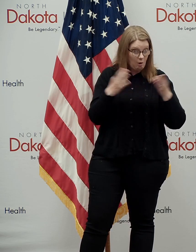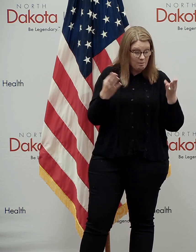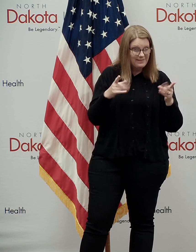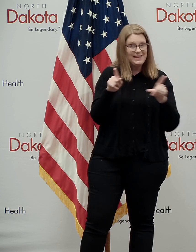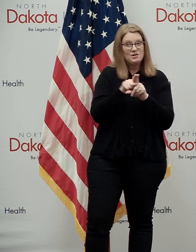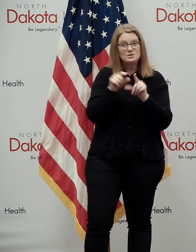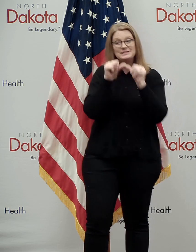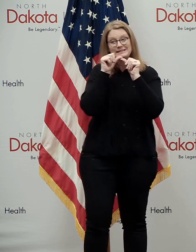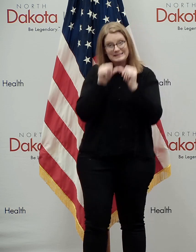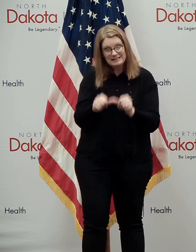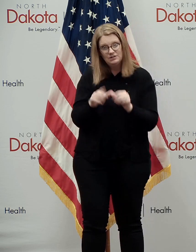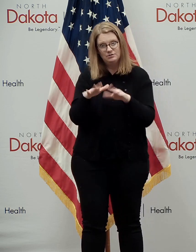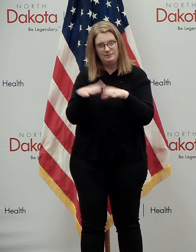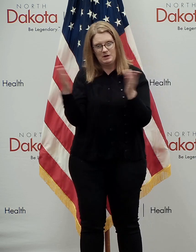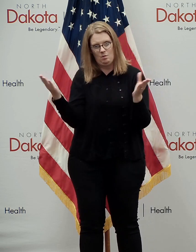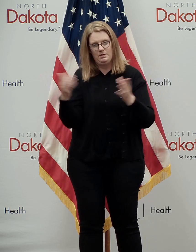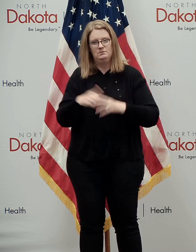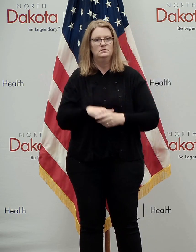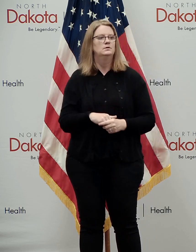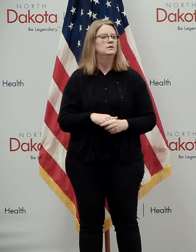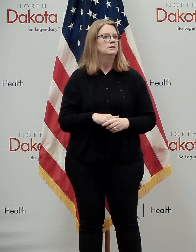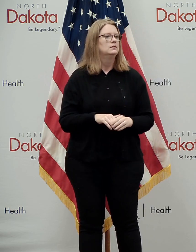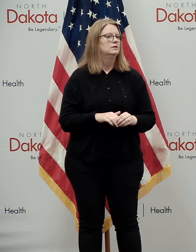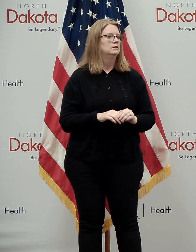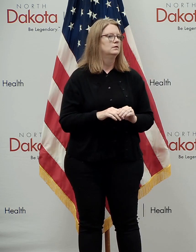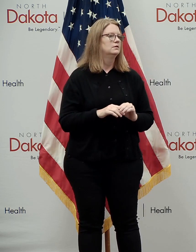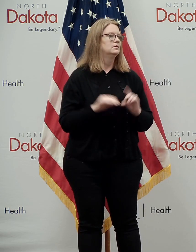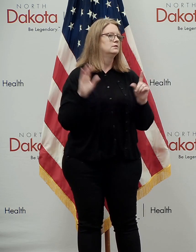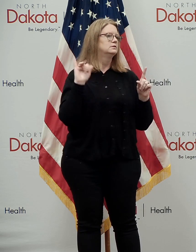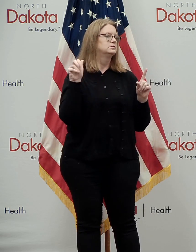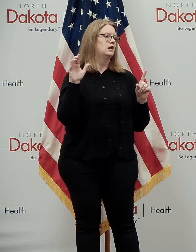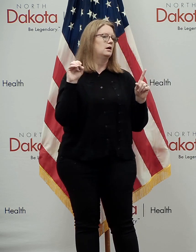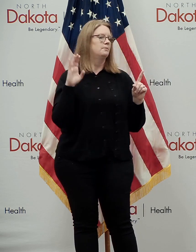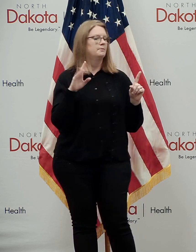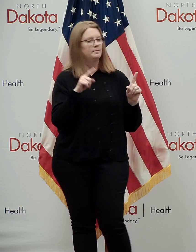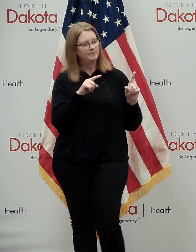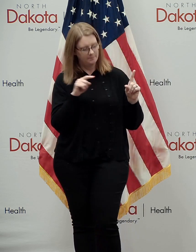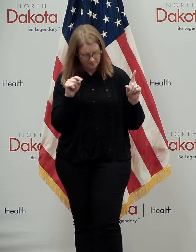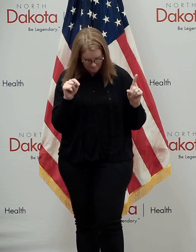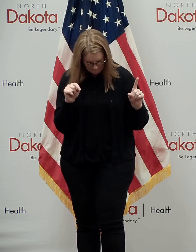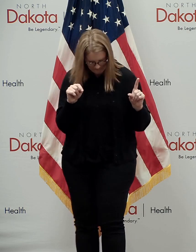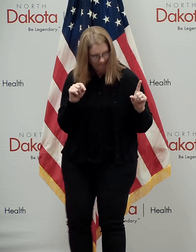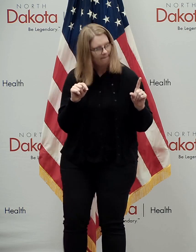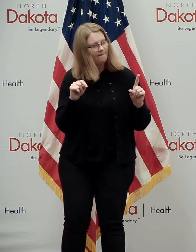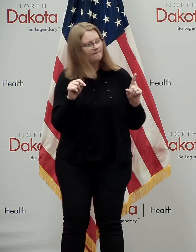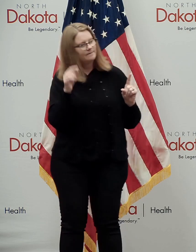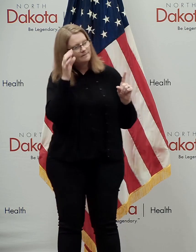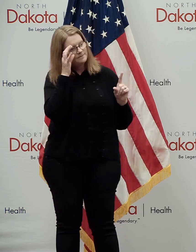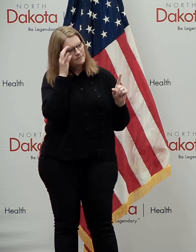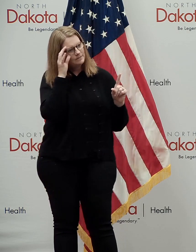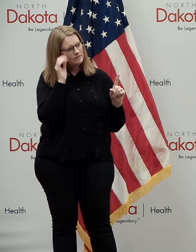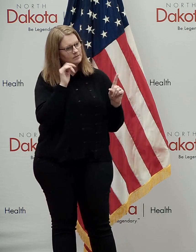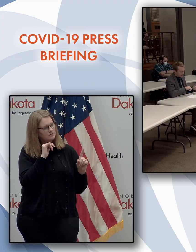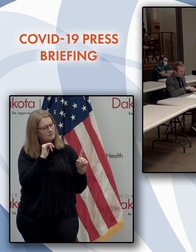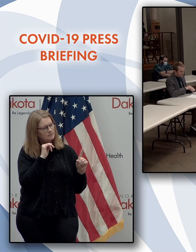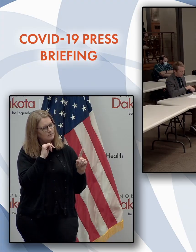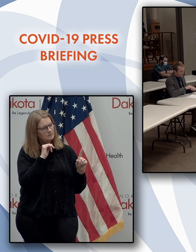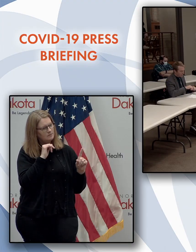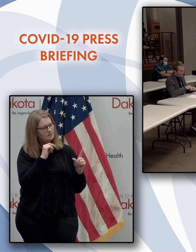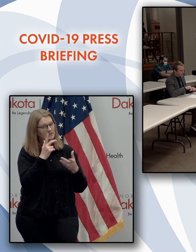that initial day. Yes. Talking to some school districts, they say that